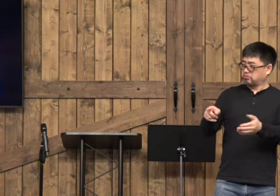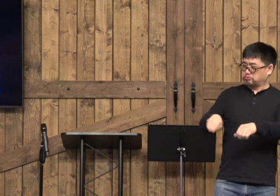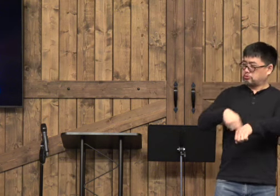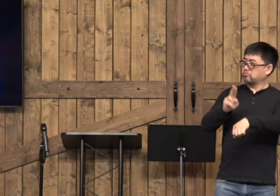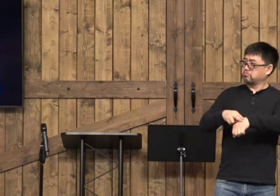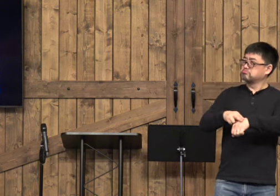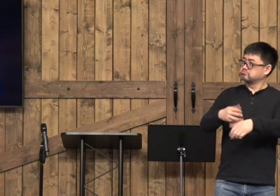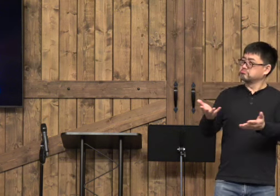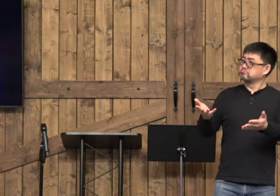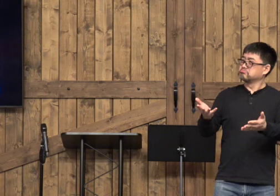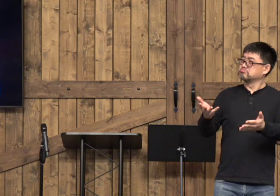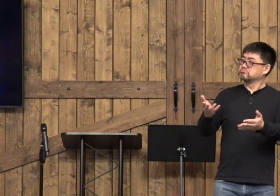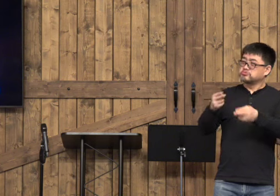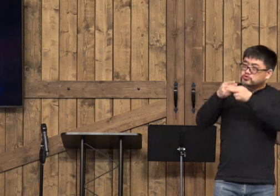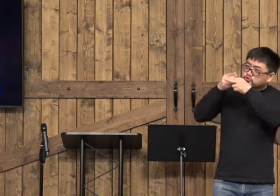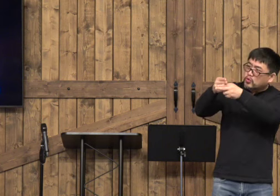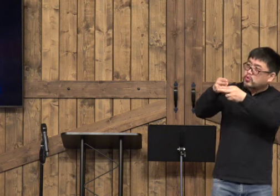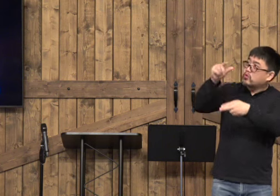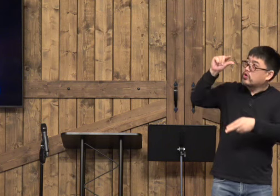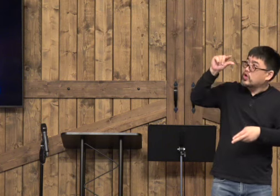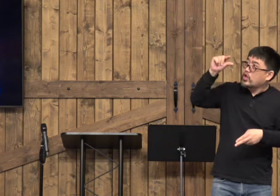They said, Jesus was here, and he did all of these things.